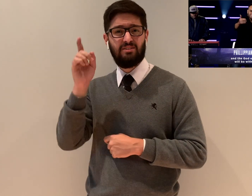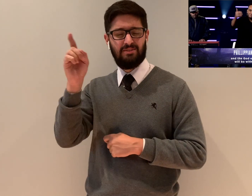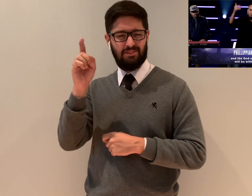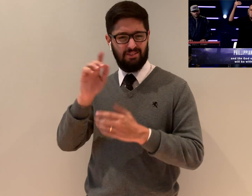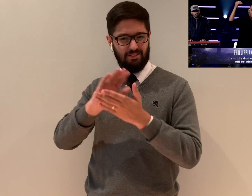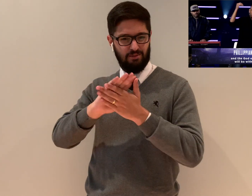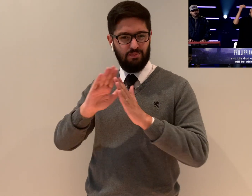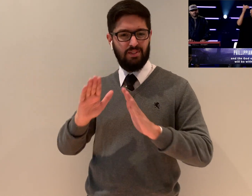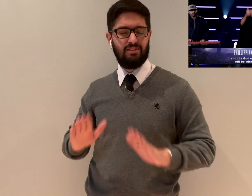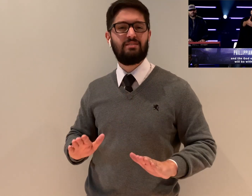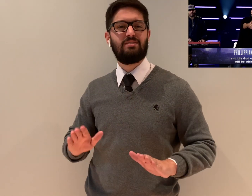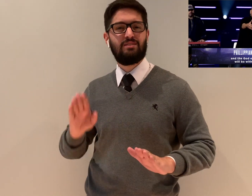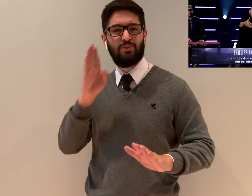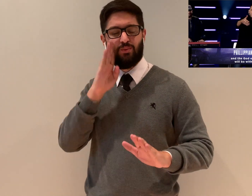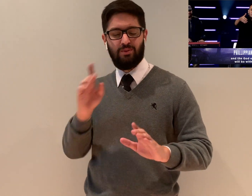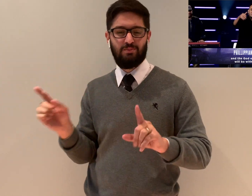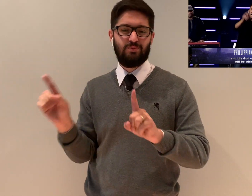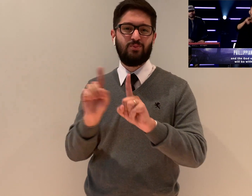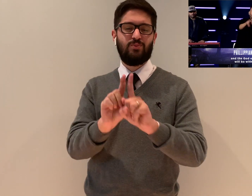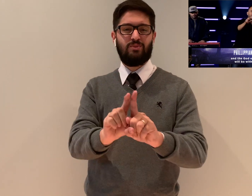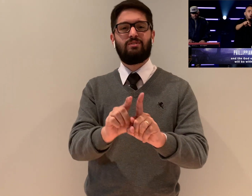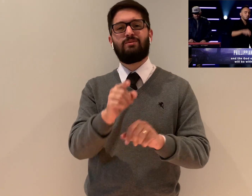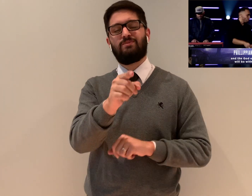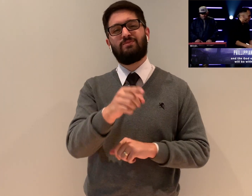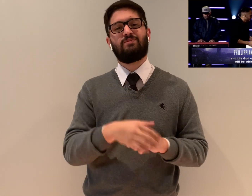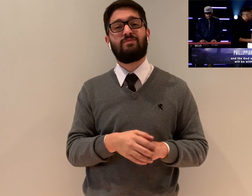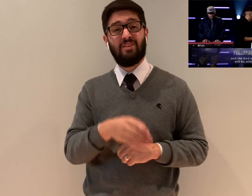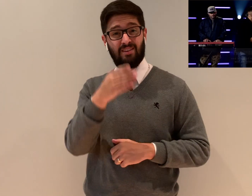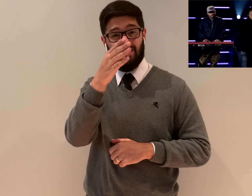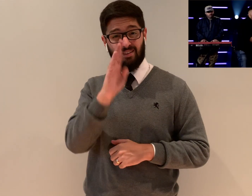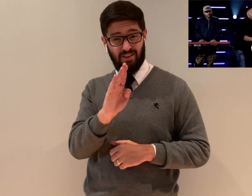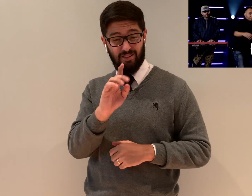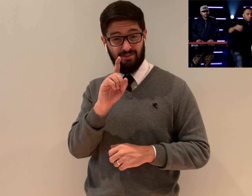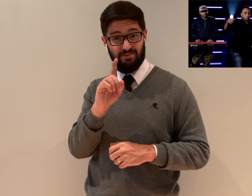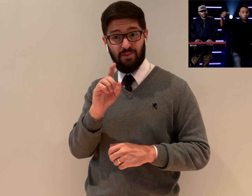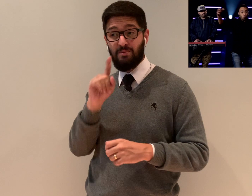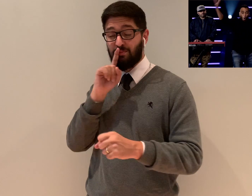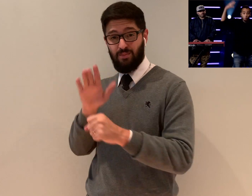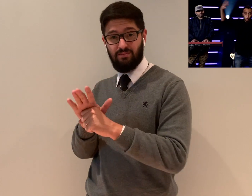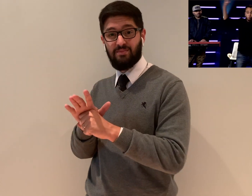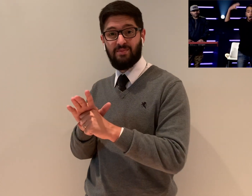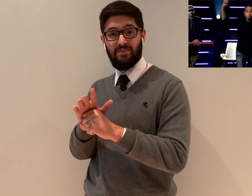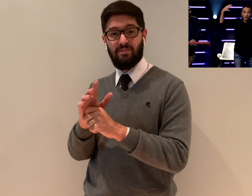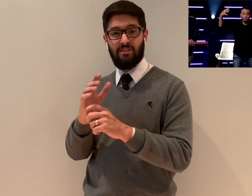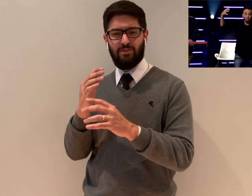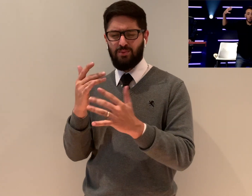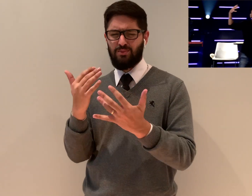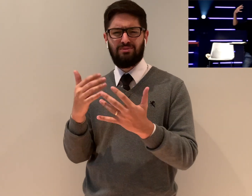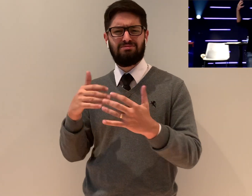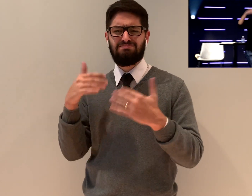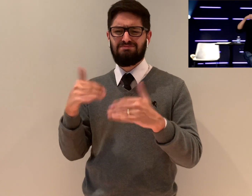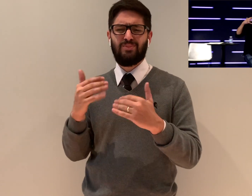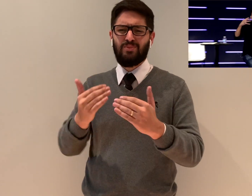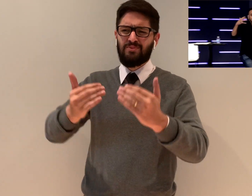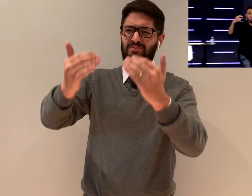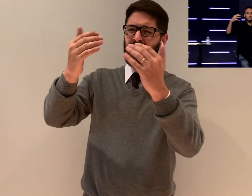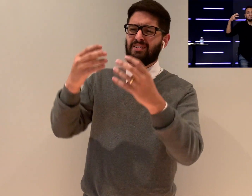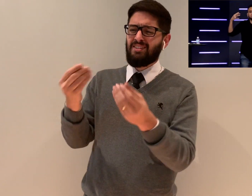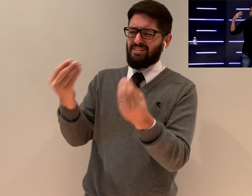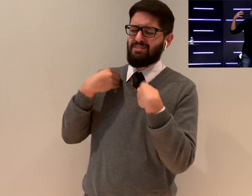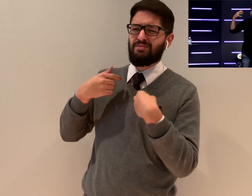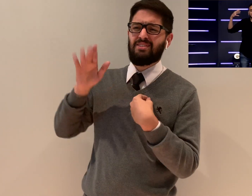peace will be with you. God not only promises to overwhelm us with his